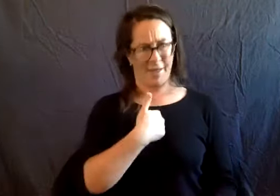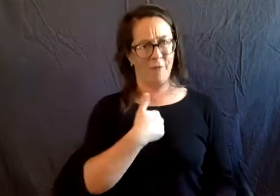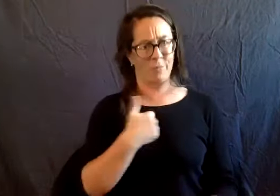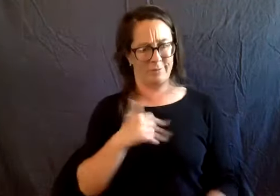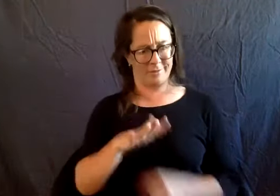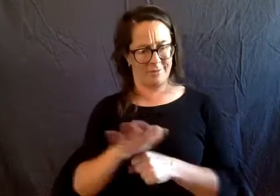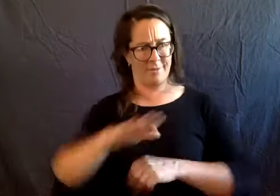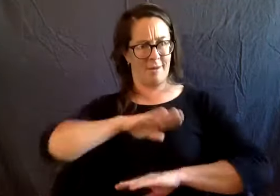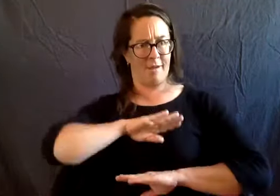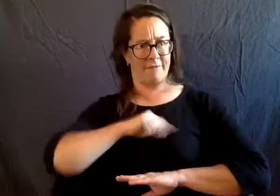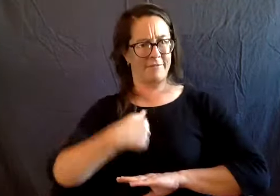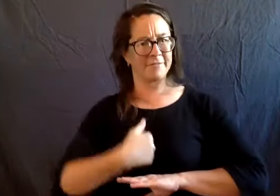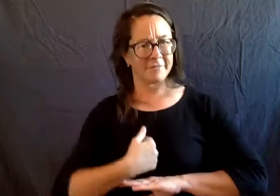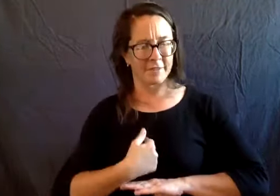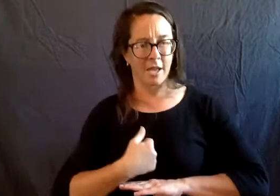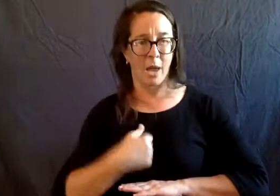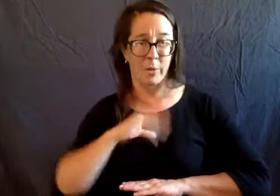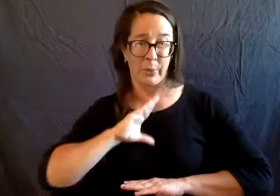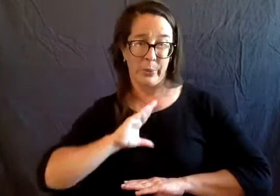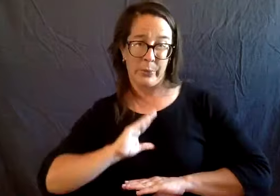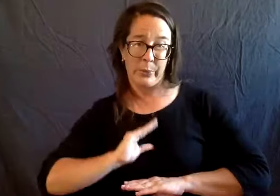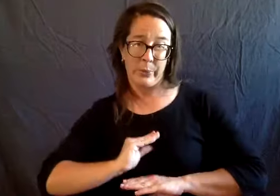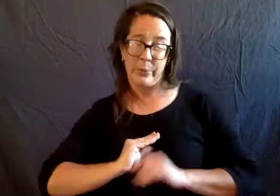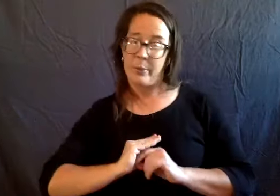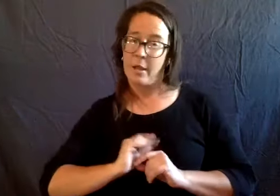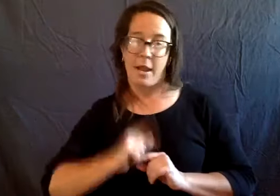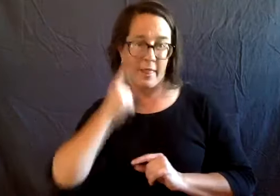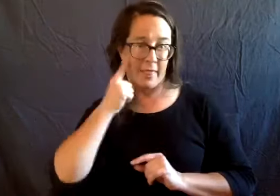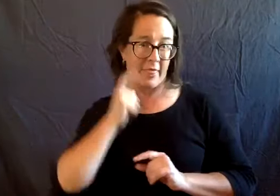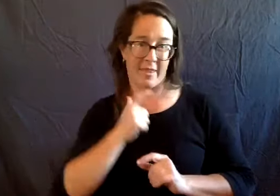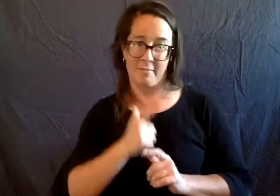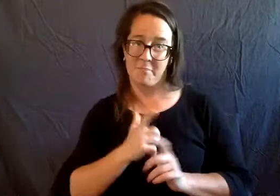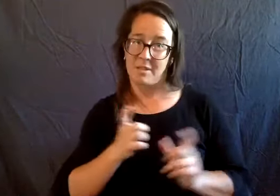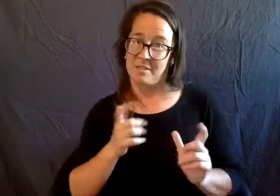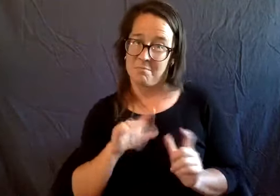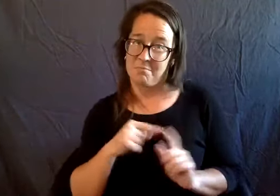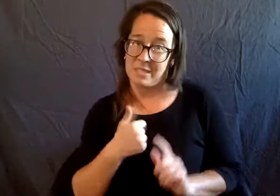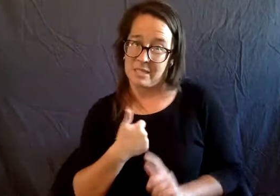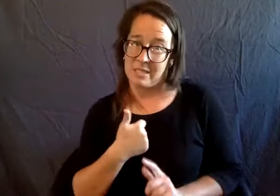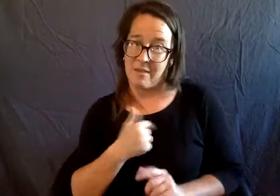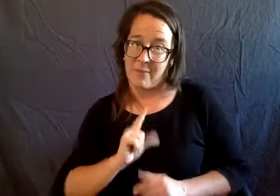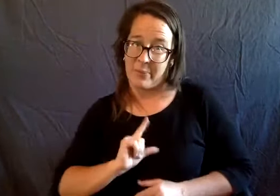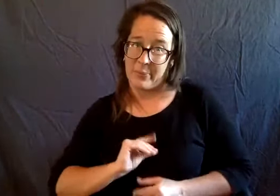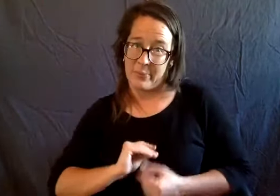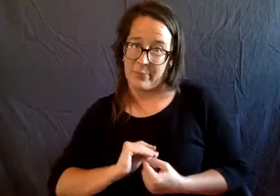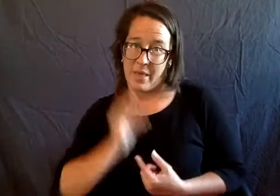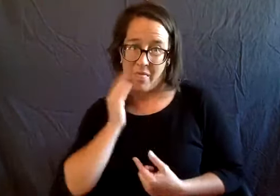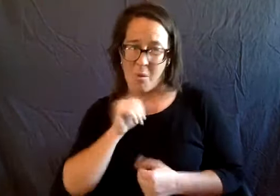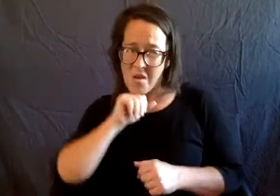enough. I didn't think I was enough. I didn't think much of myself, but I tell you, I thought there was nothing